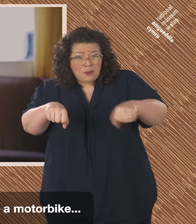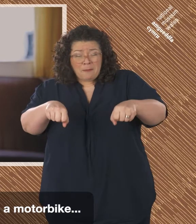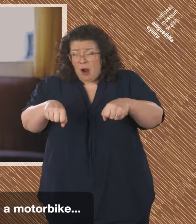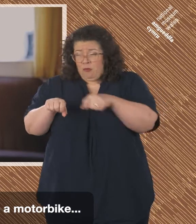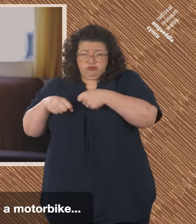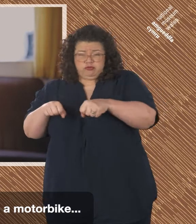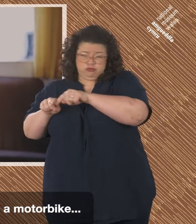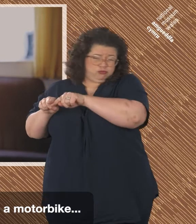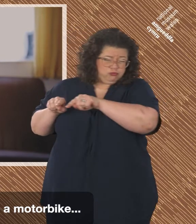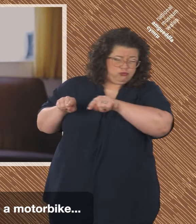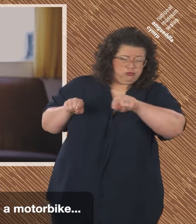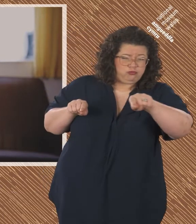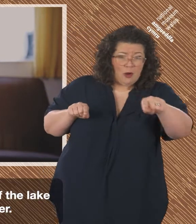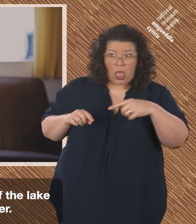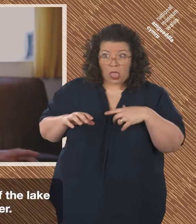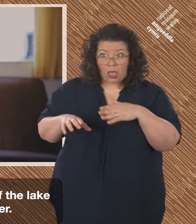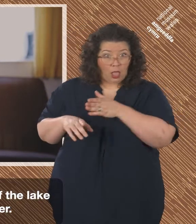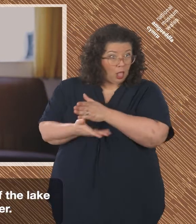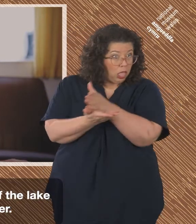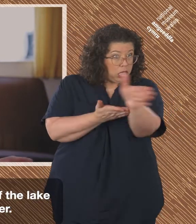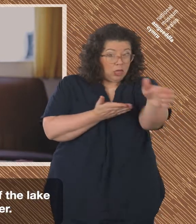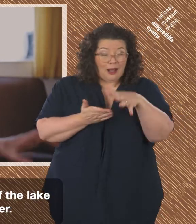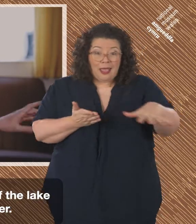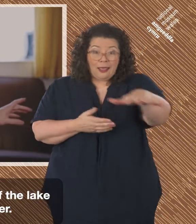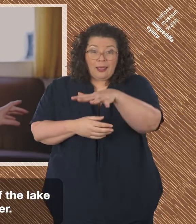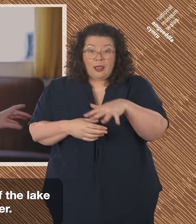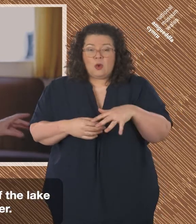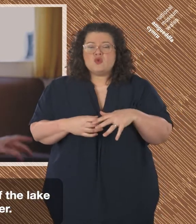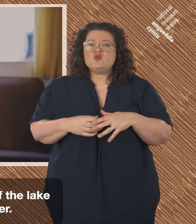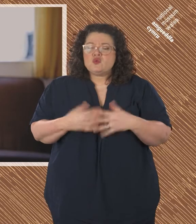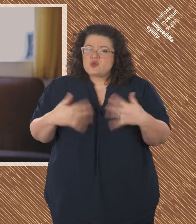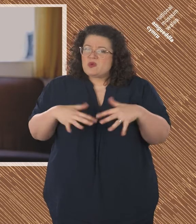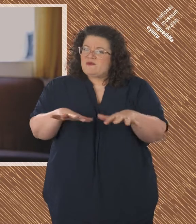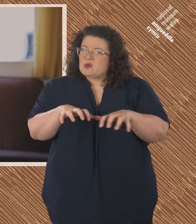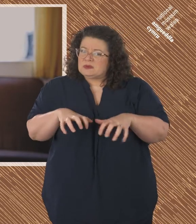somebody drove a motorbike from one end of the lake to the other.